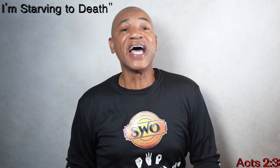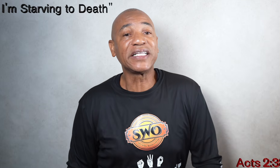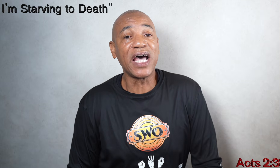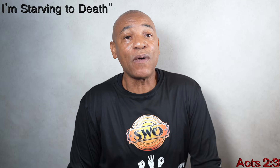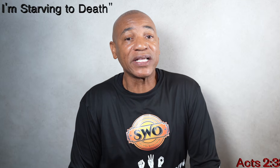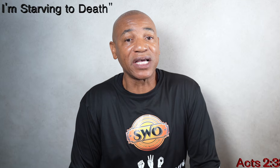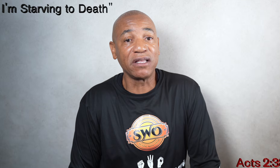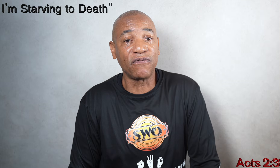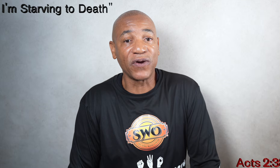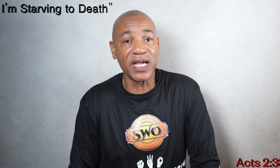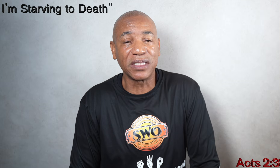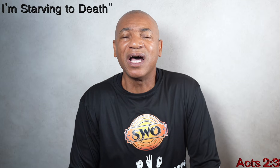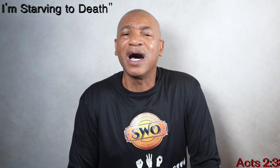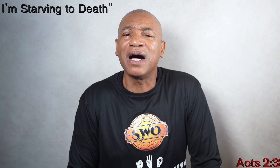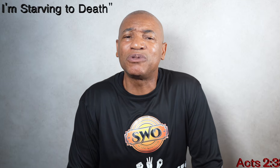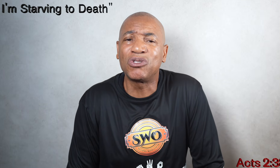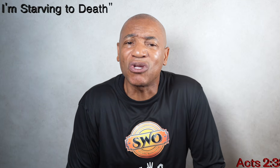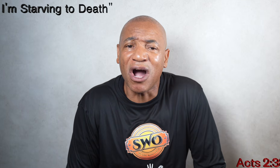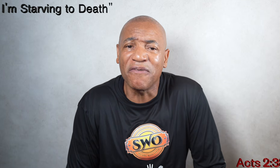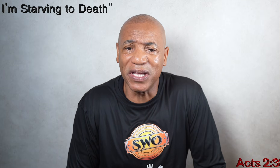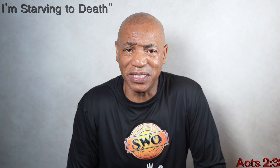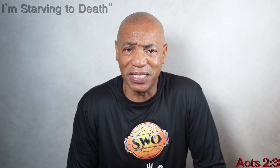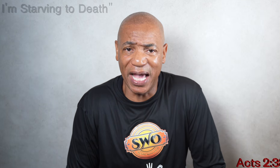That's how I sign the phrase, I'm starving to death.